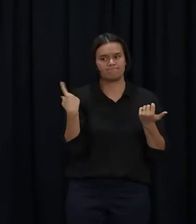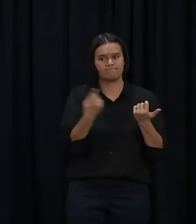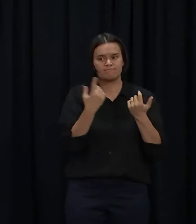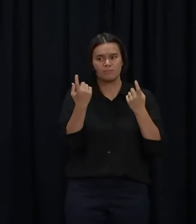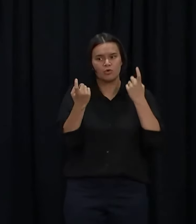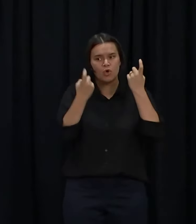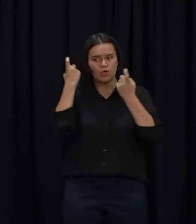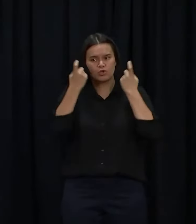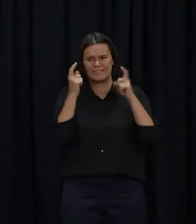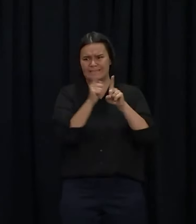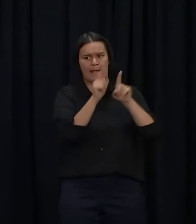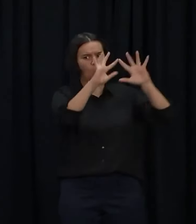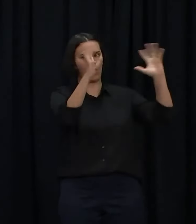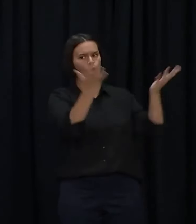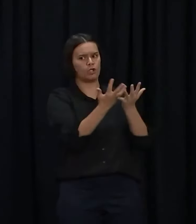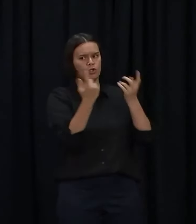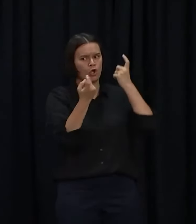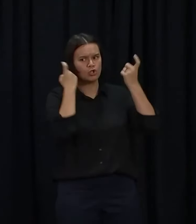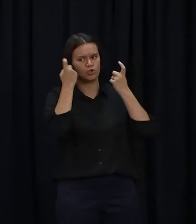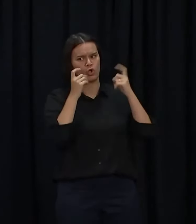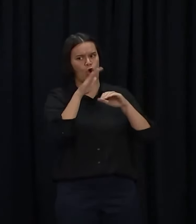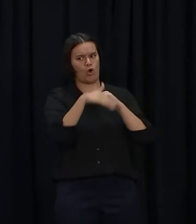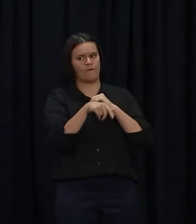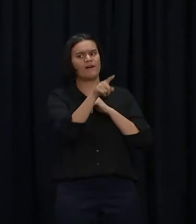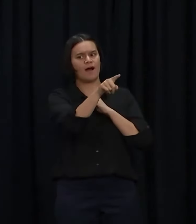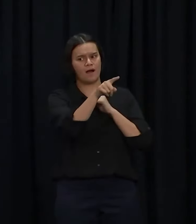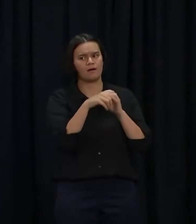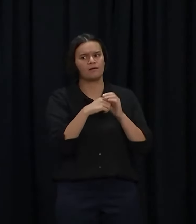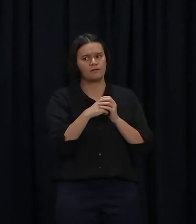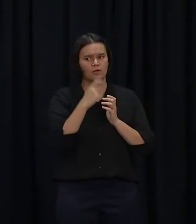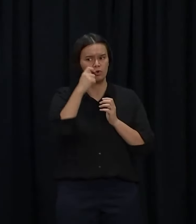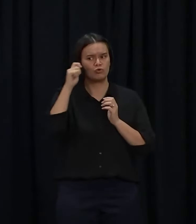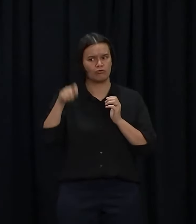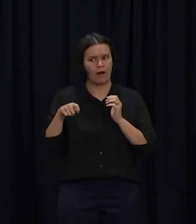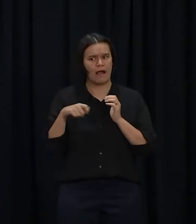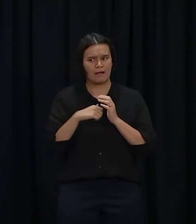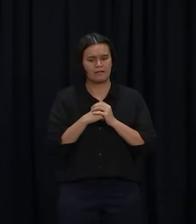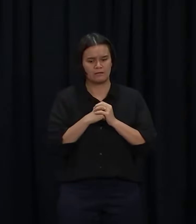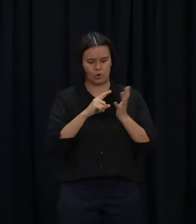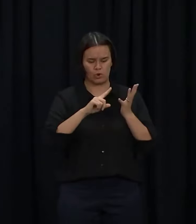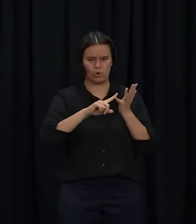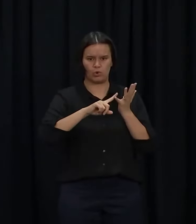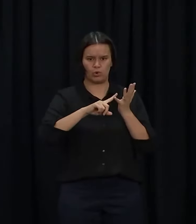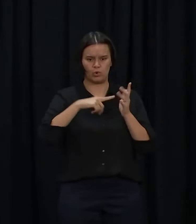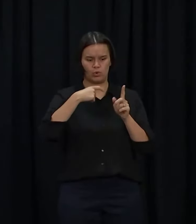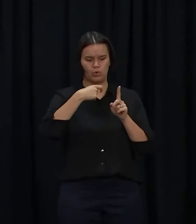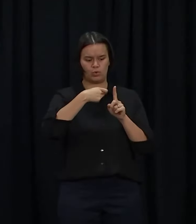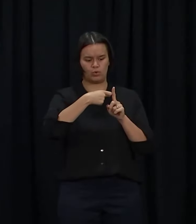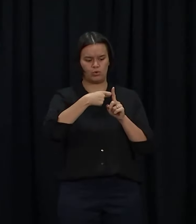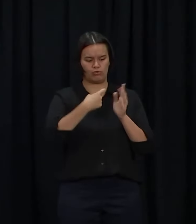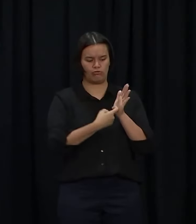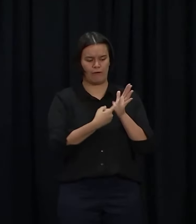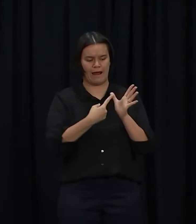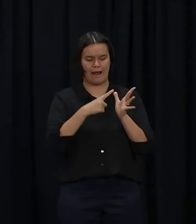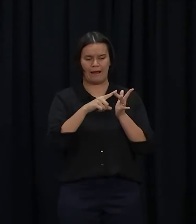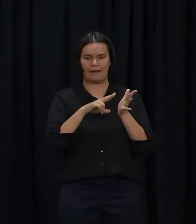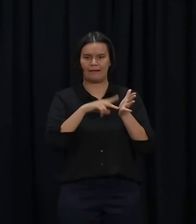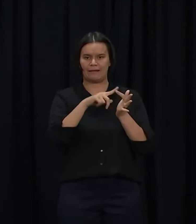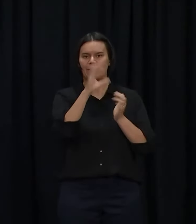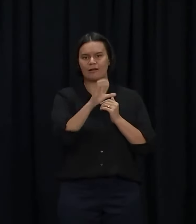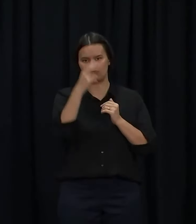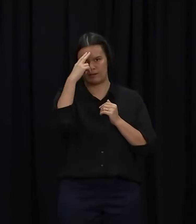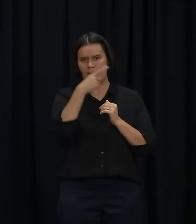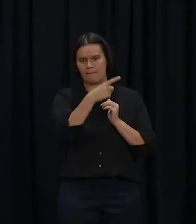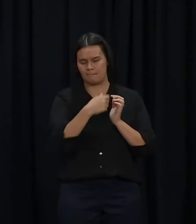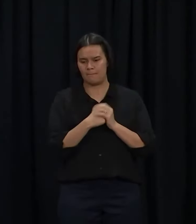international community. Yes, we have had engagement with others who share our same